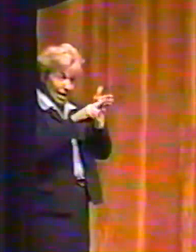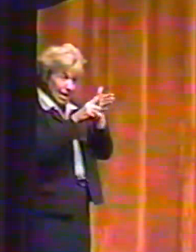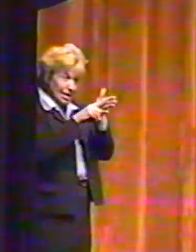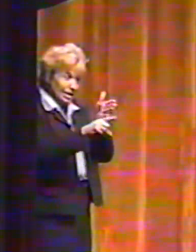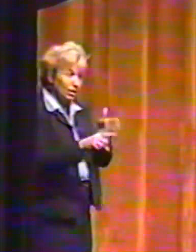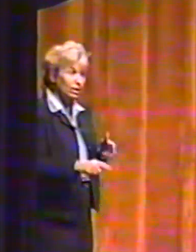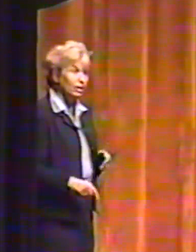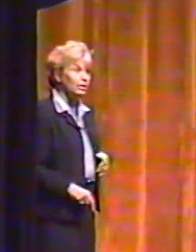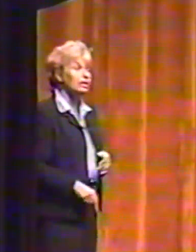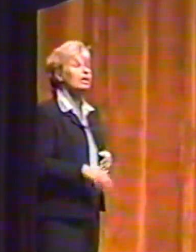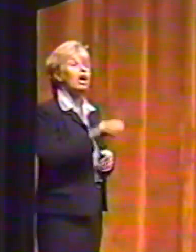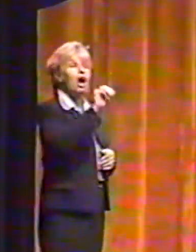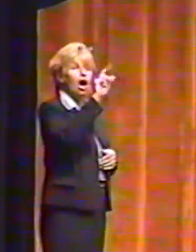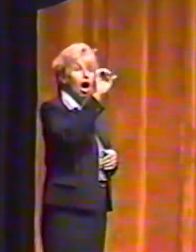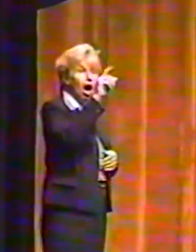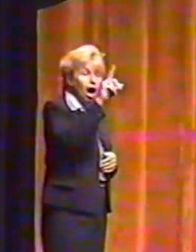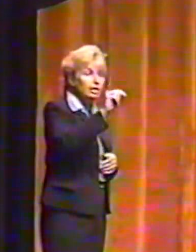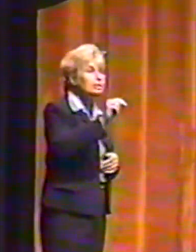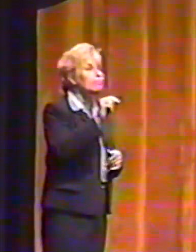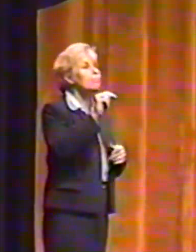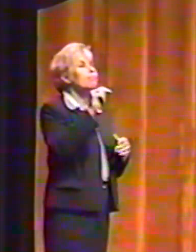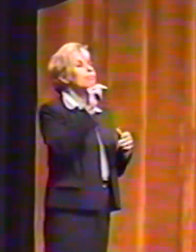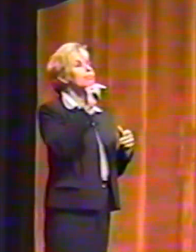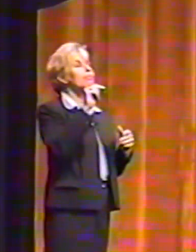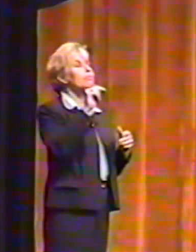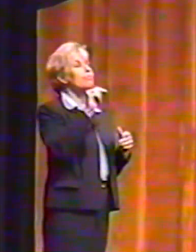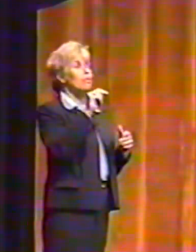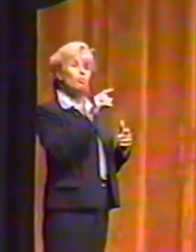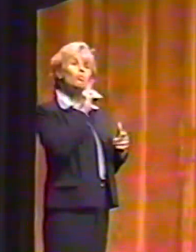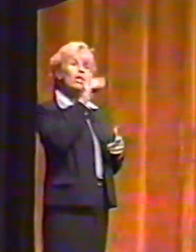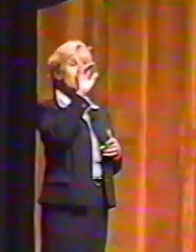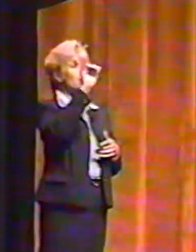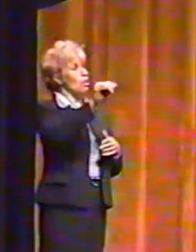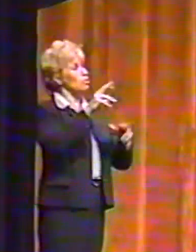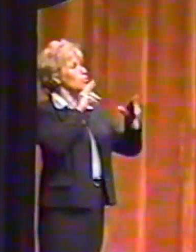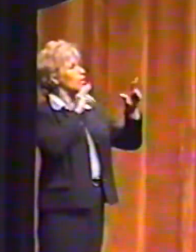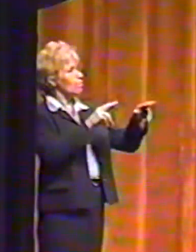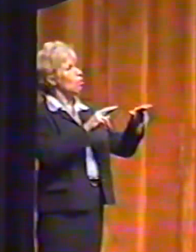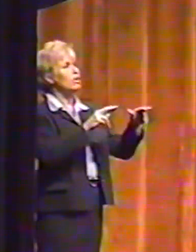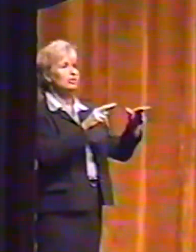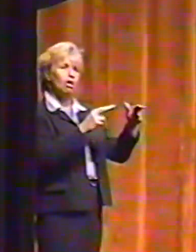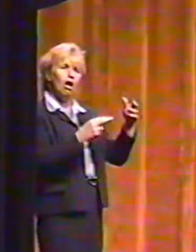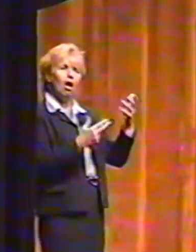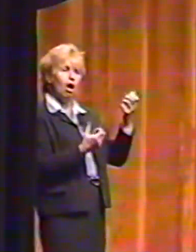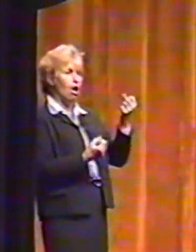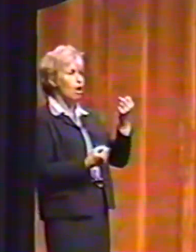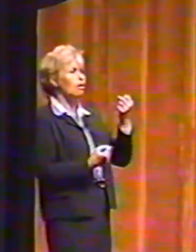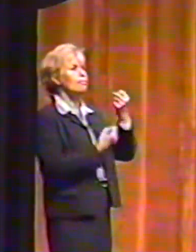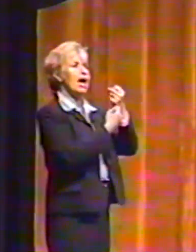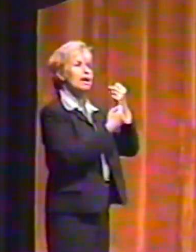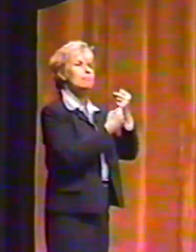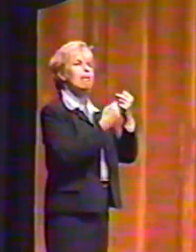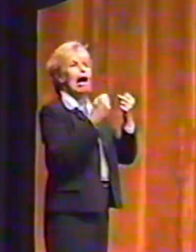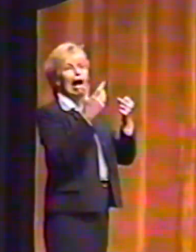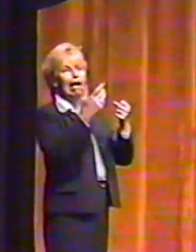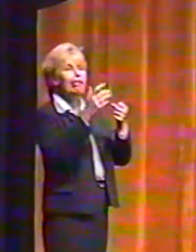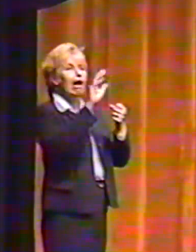by the General Accounting Office of Congress. And when I say backed, I mean this was some of the many resources we relied on for our